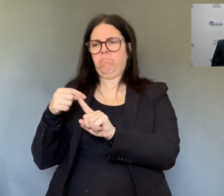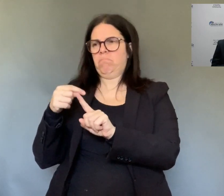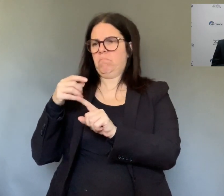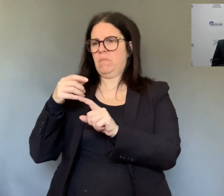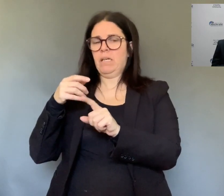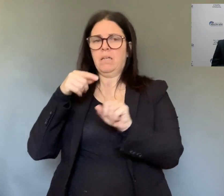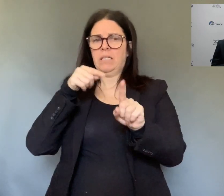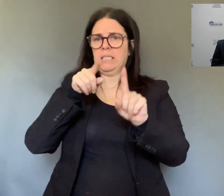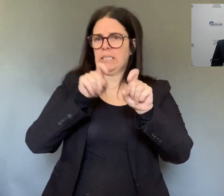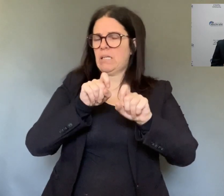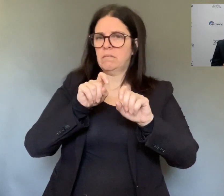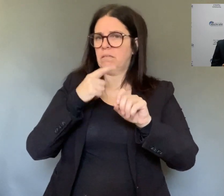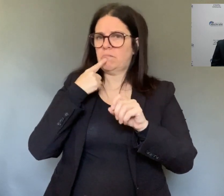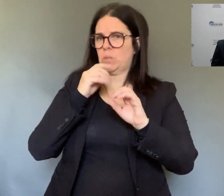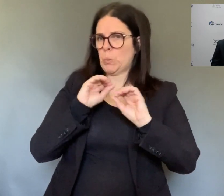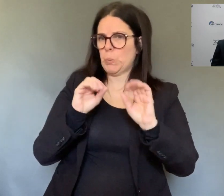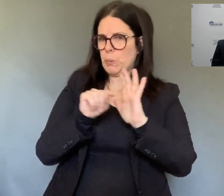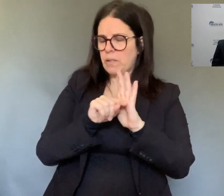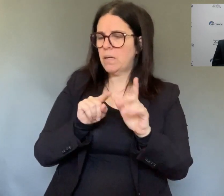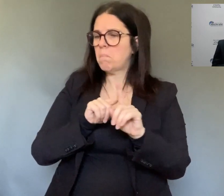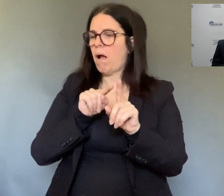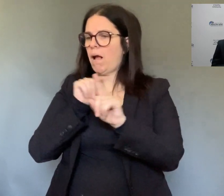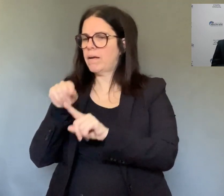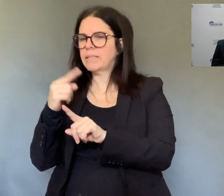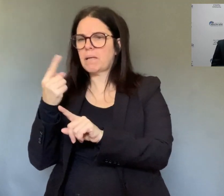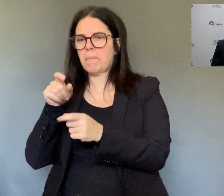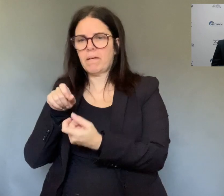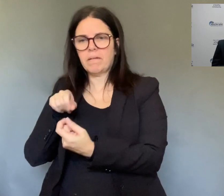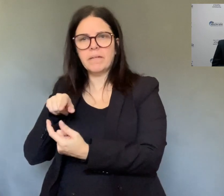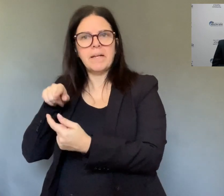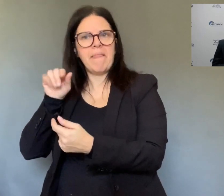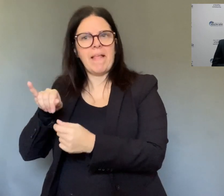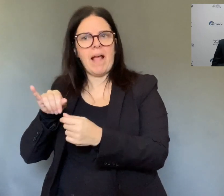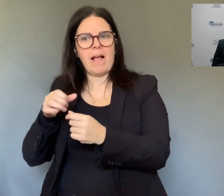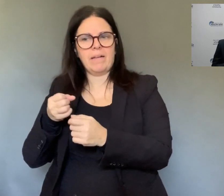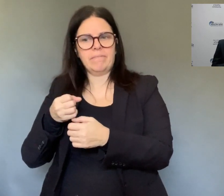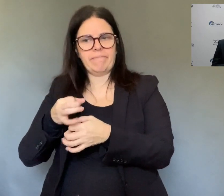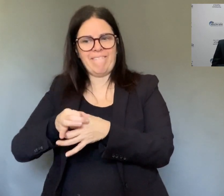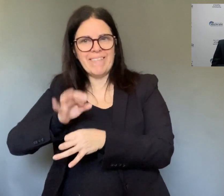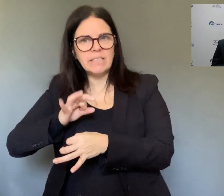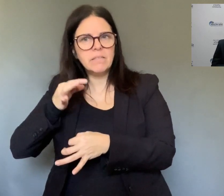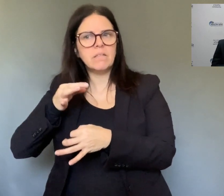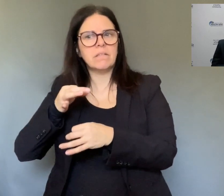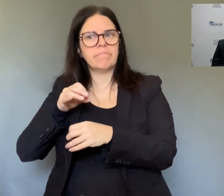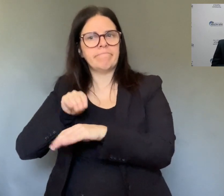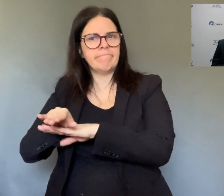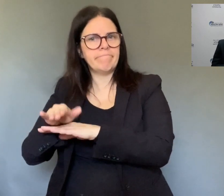to this inflammation of the vessels that is causing the Kawasaki disease. So it is